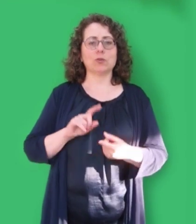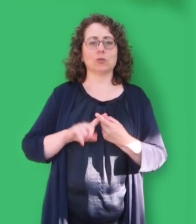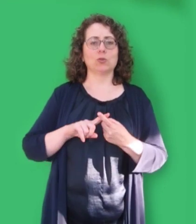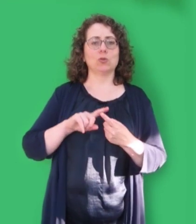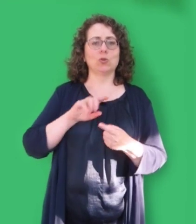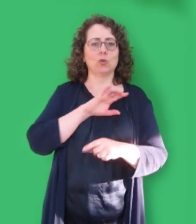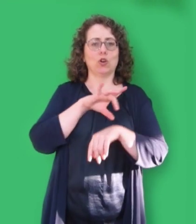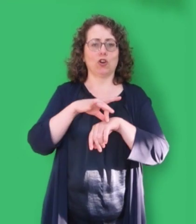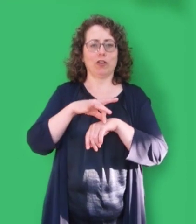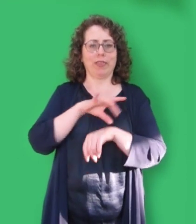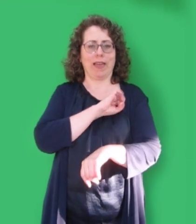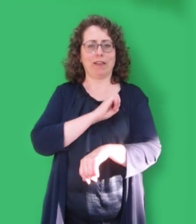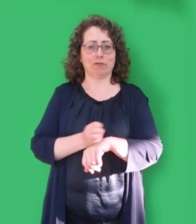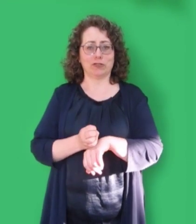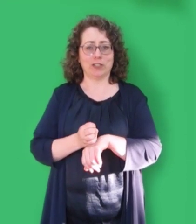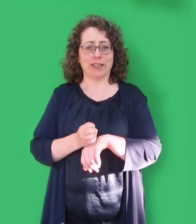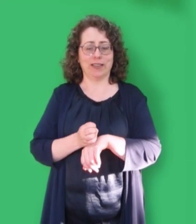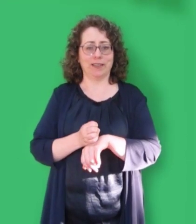energy.